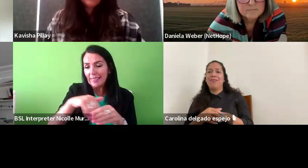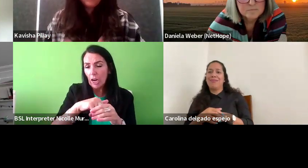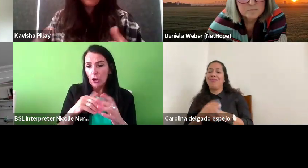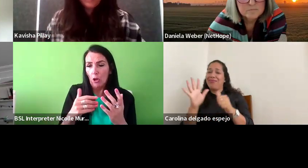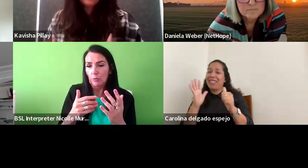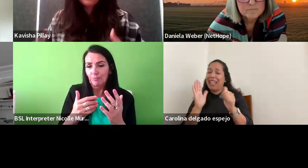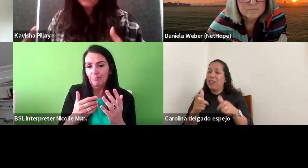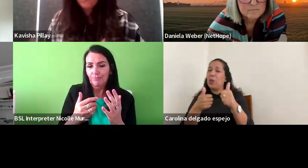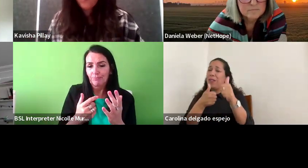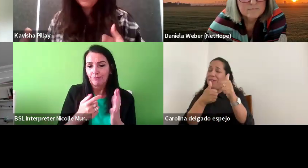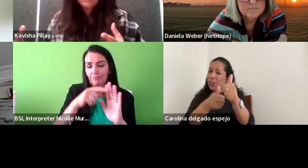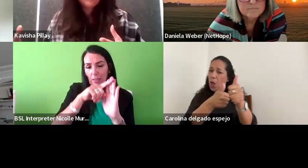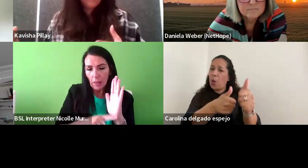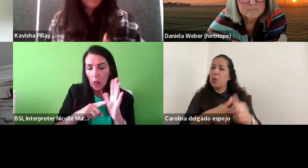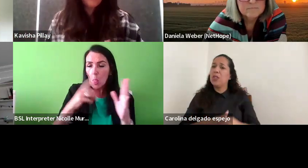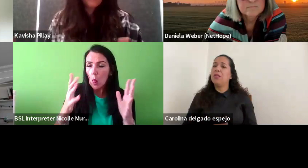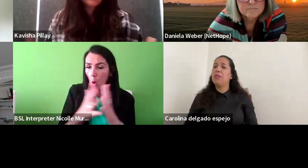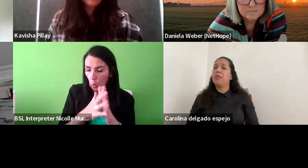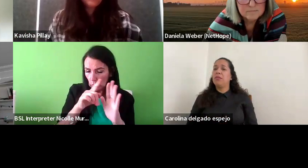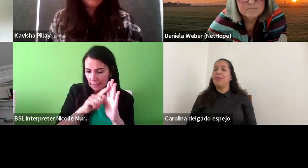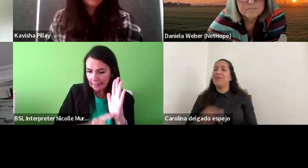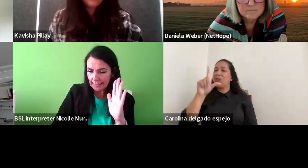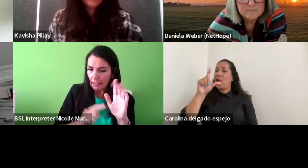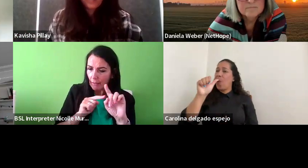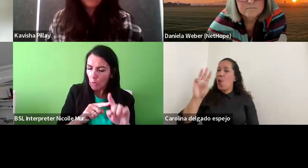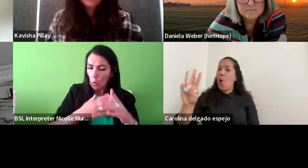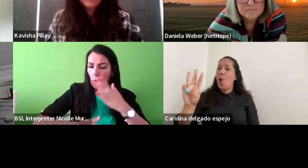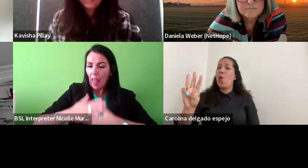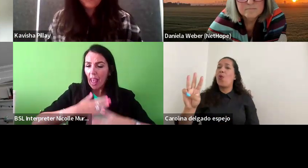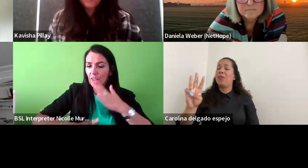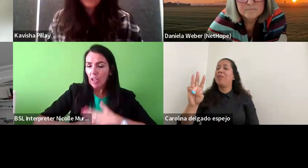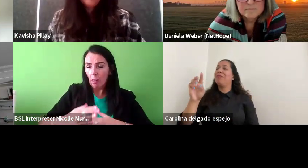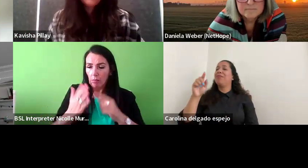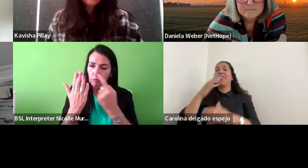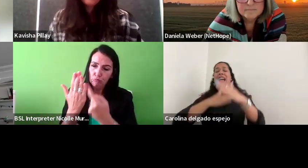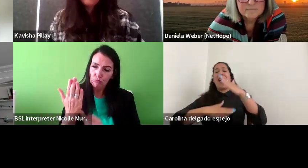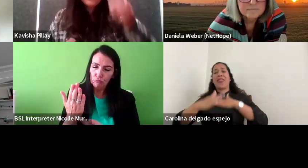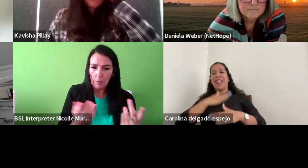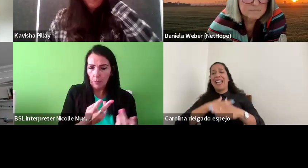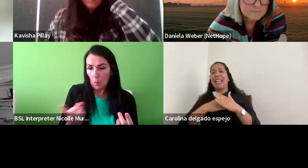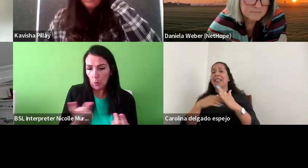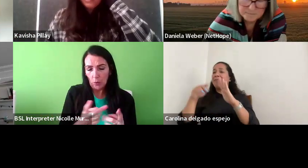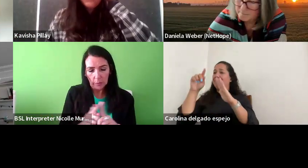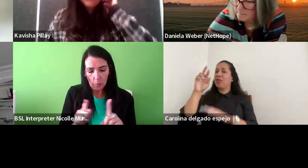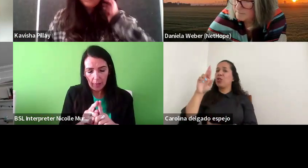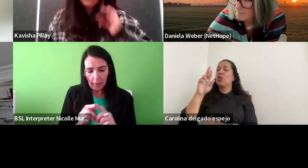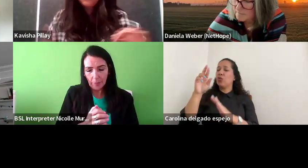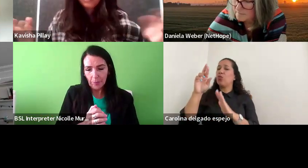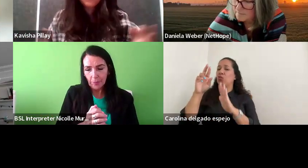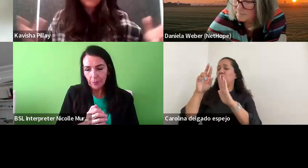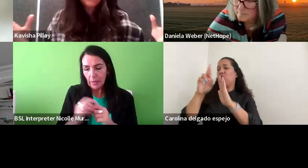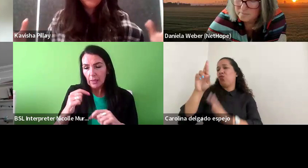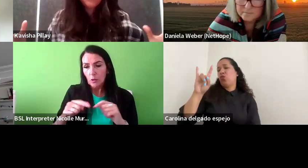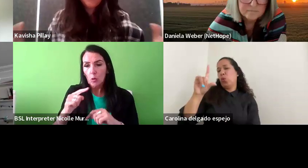regulatory regulations and laws, and they're, you know, abiding by ethical considerations, etc. So to just go back, you know,